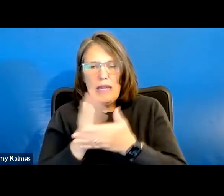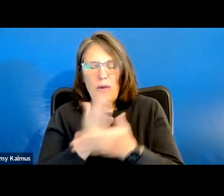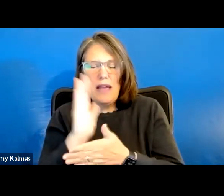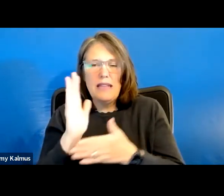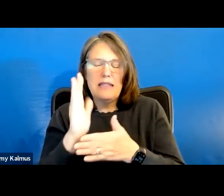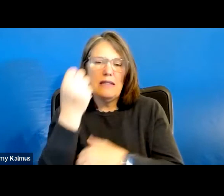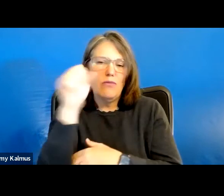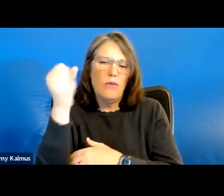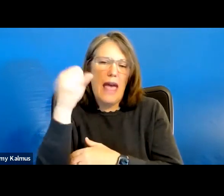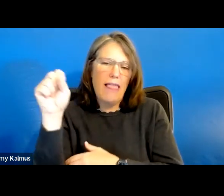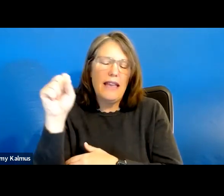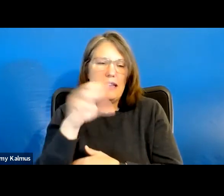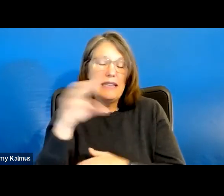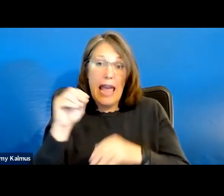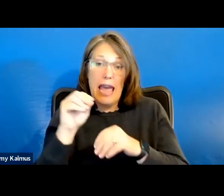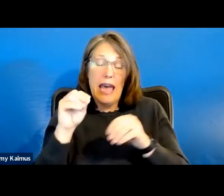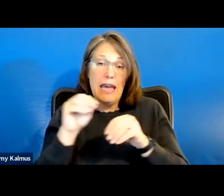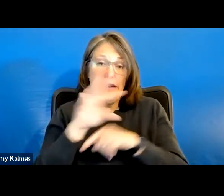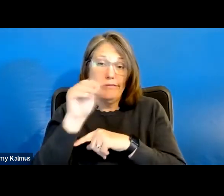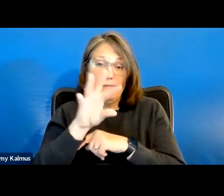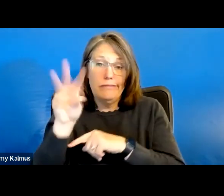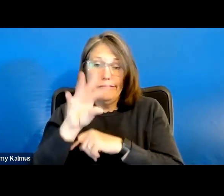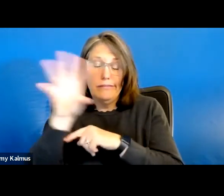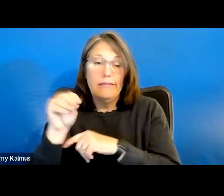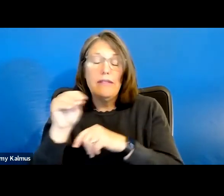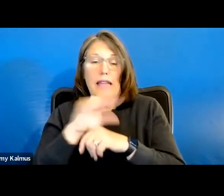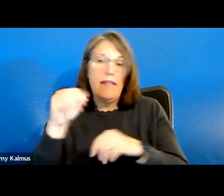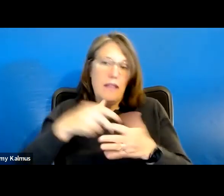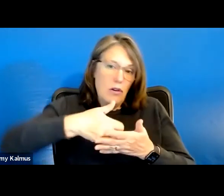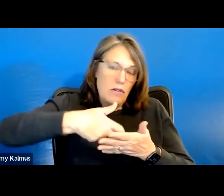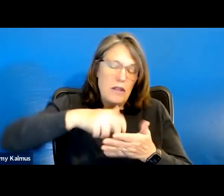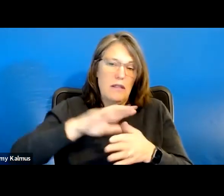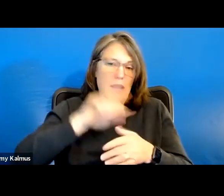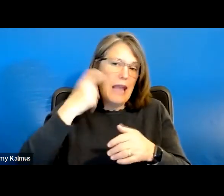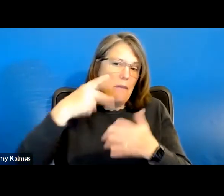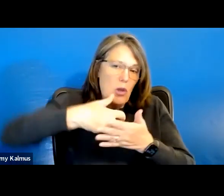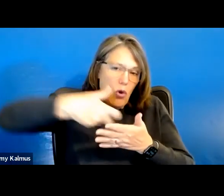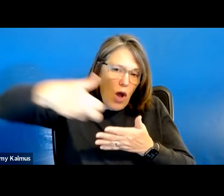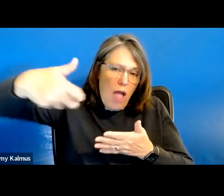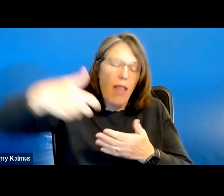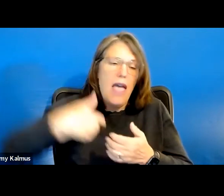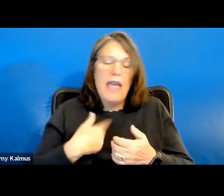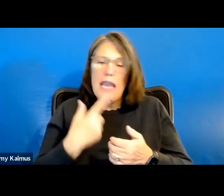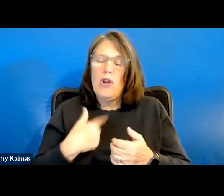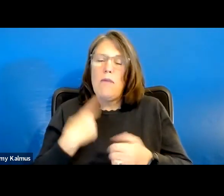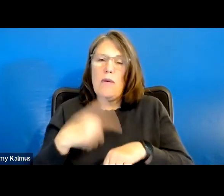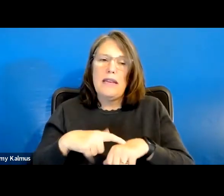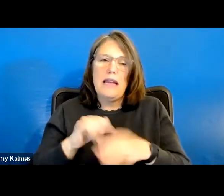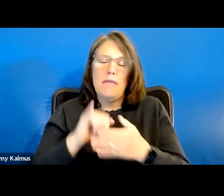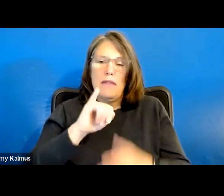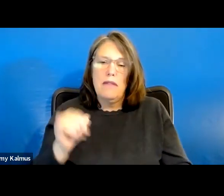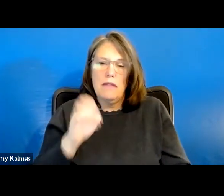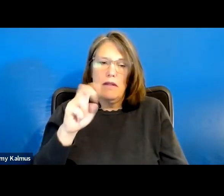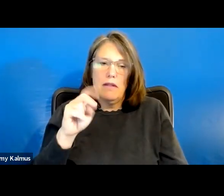rallies and took all those pictures of the Capitol crawl and all, he told me one time when I was with him that Jennifer actually